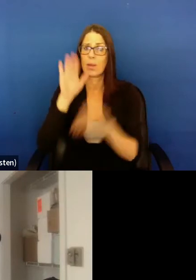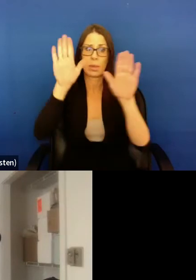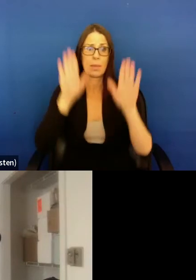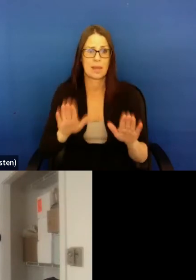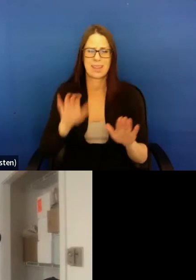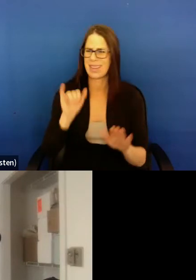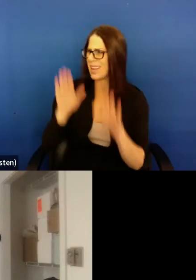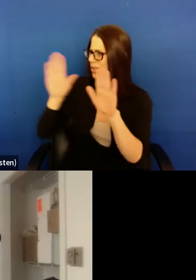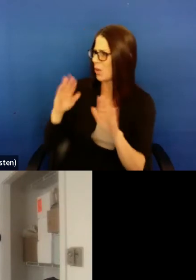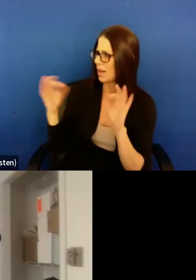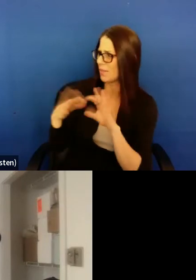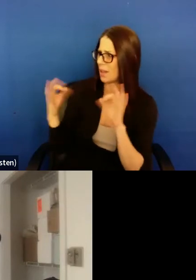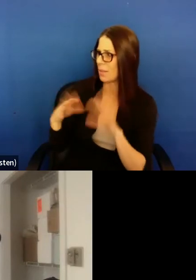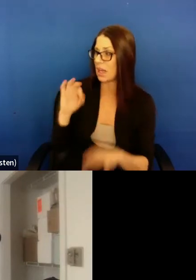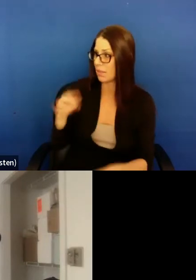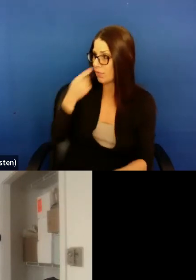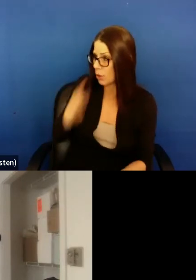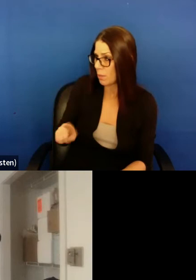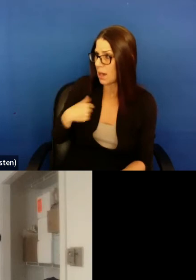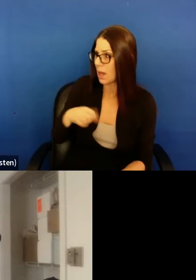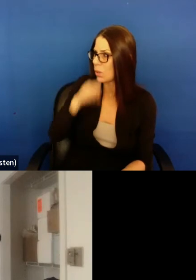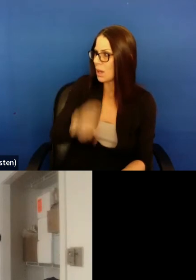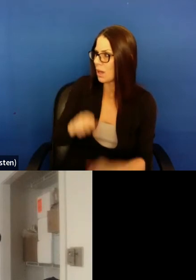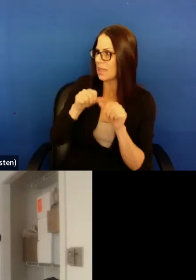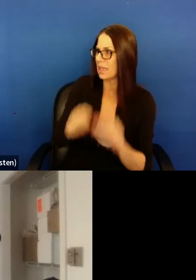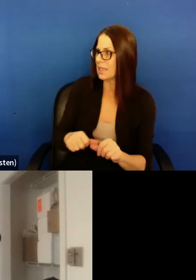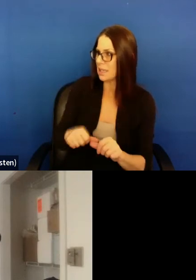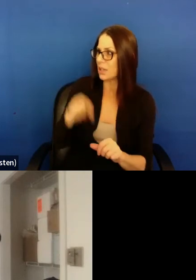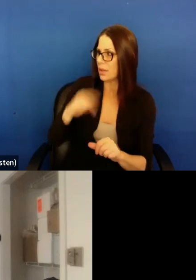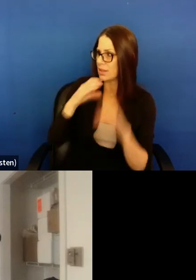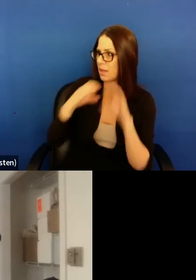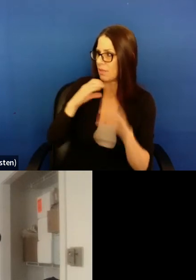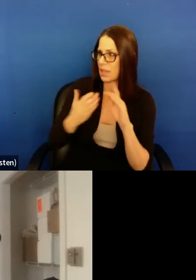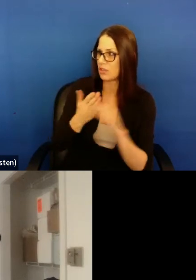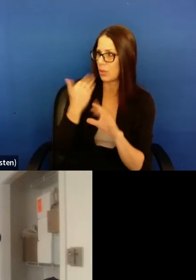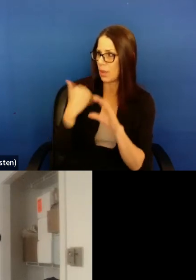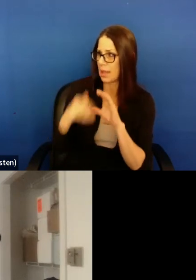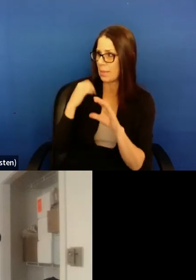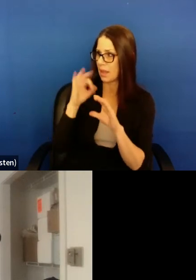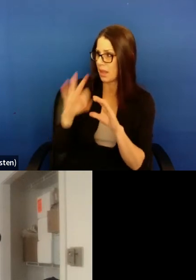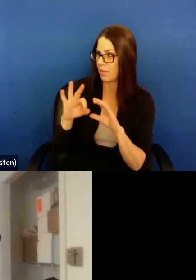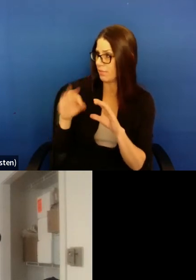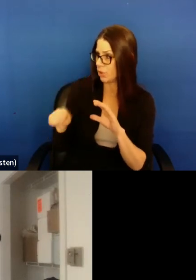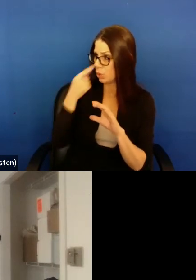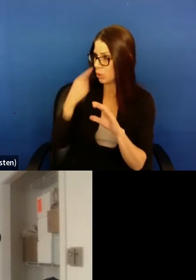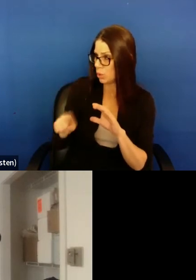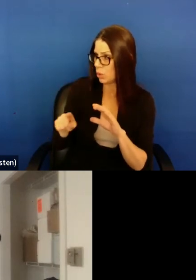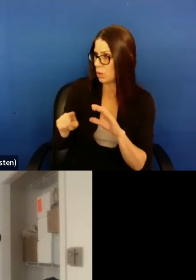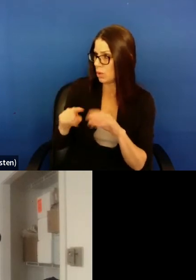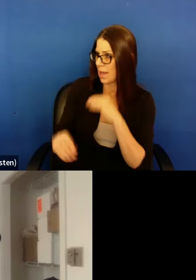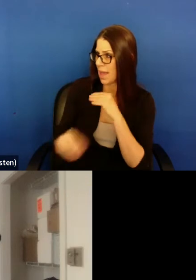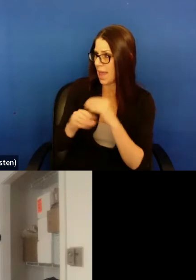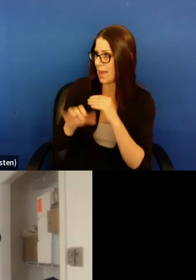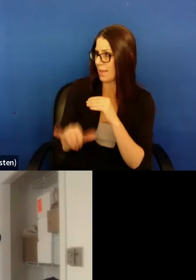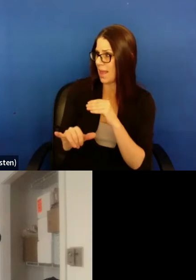great feedback. If you don't mind, I'd love to continue this conversation through that email if you could just put that in the body of the email as